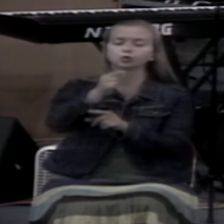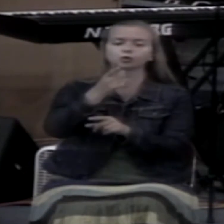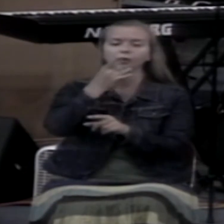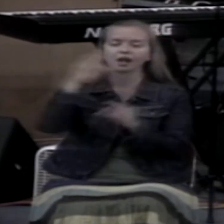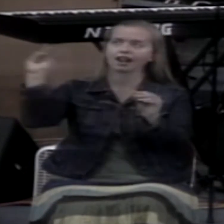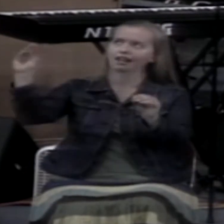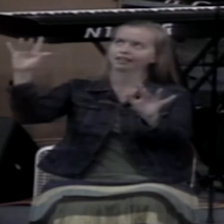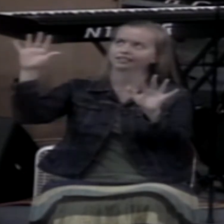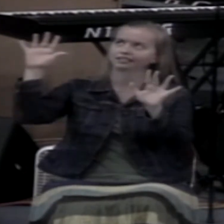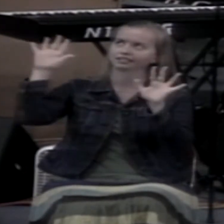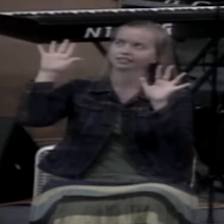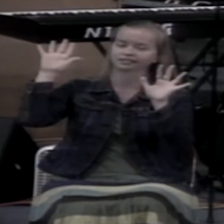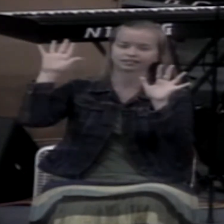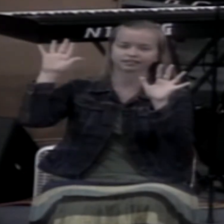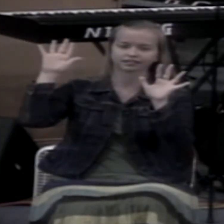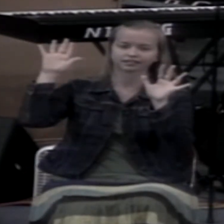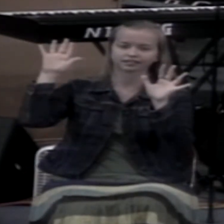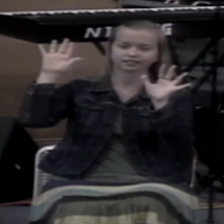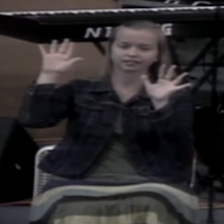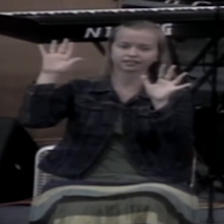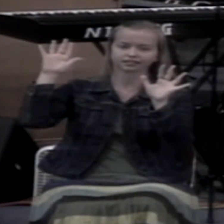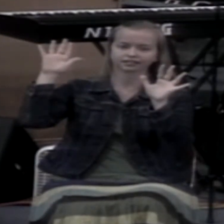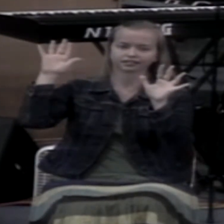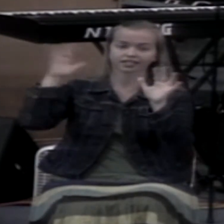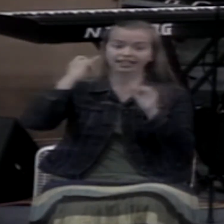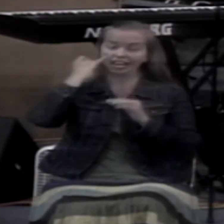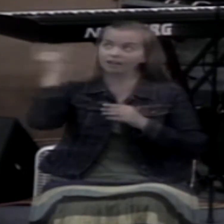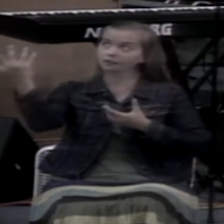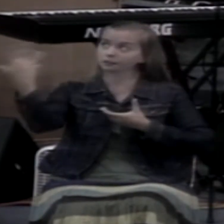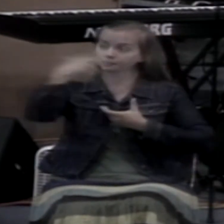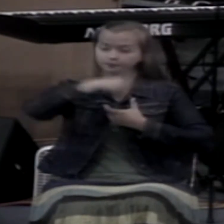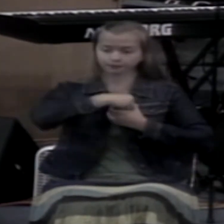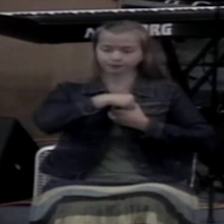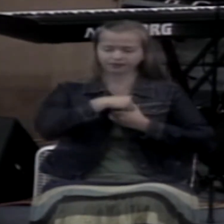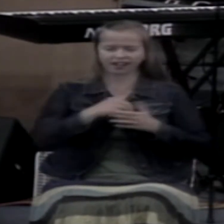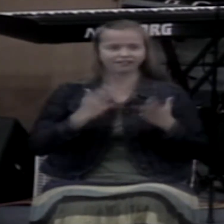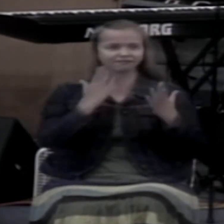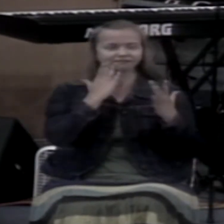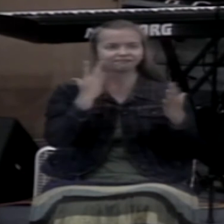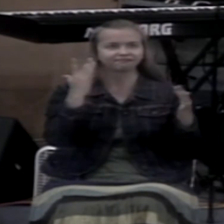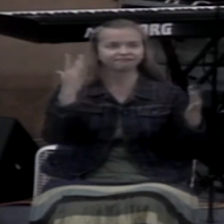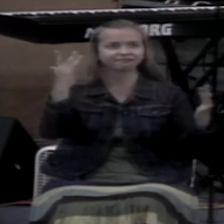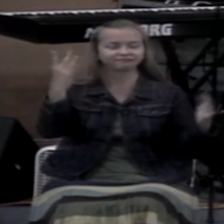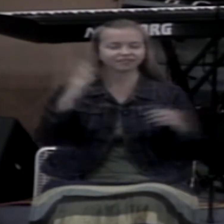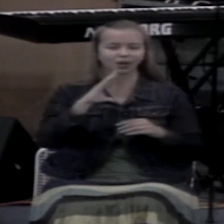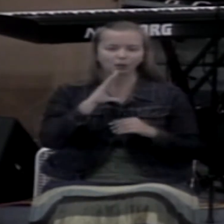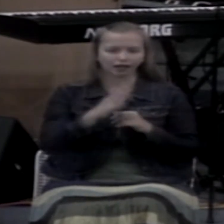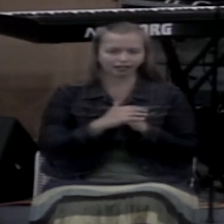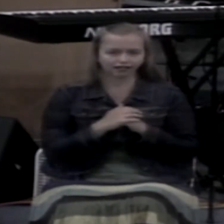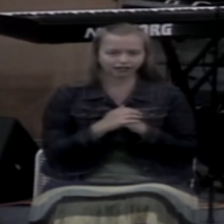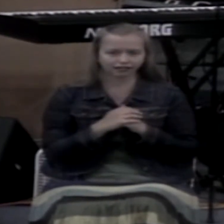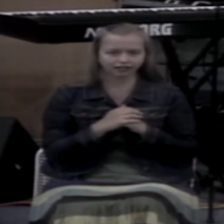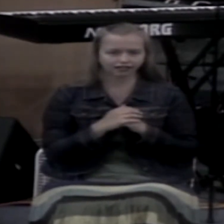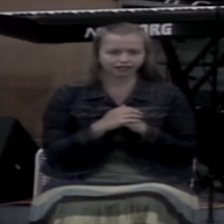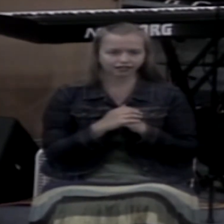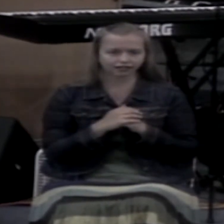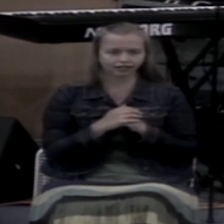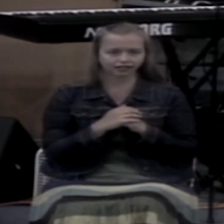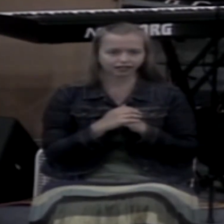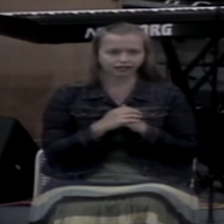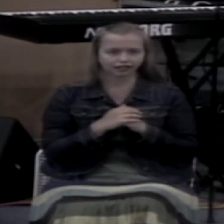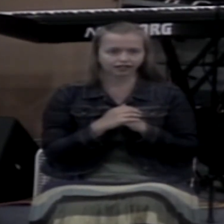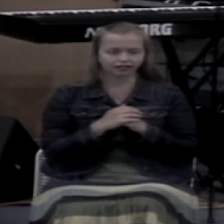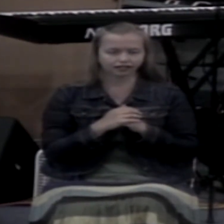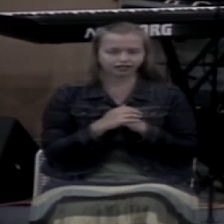world. That every man that comes into the world is exposed to a particular revelation that comes